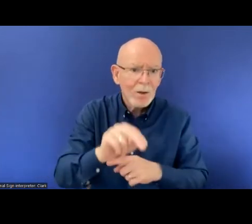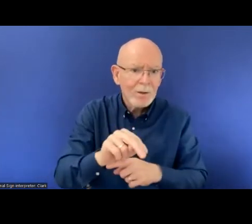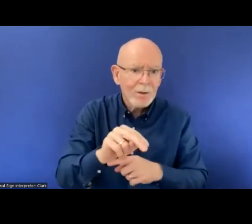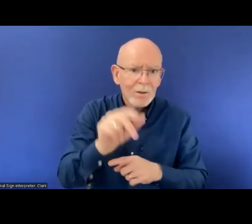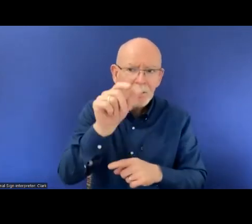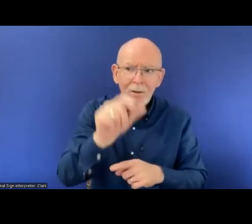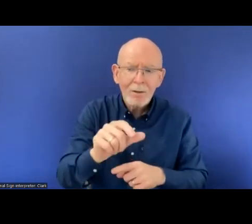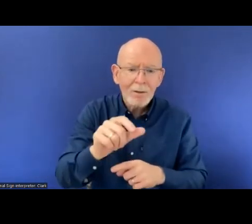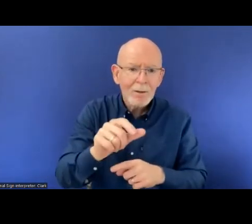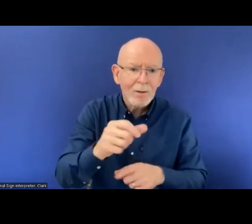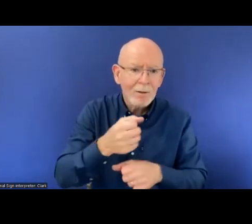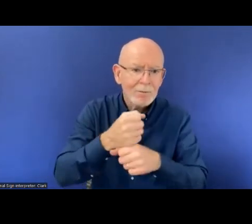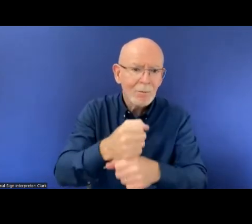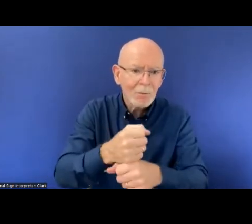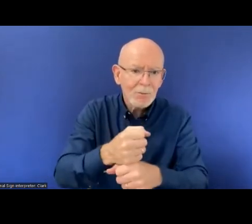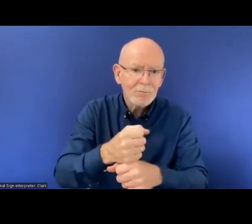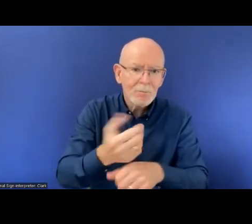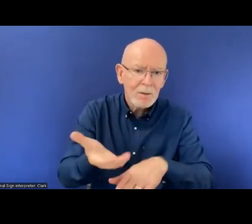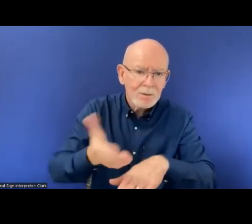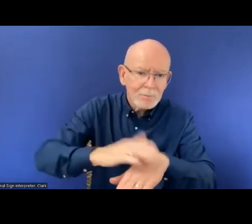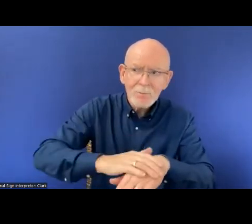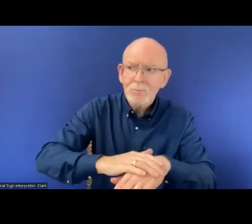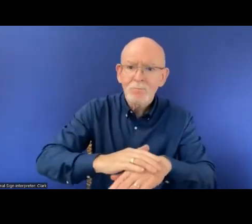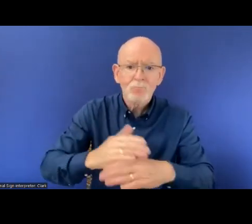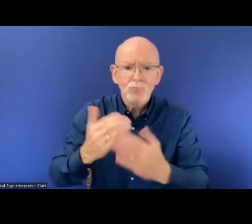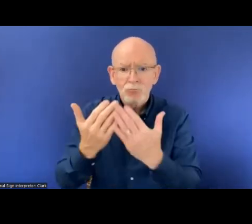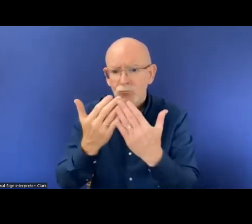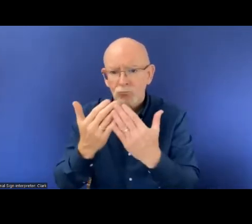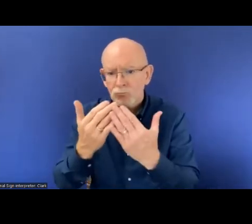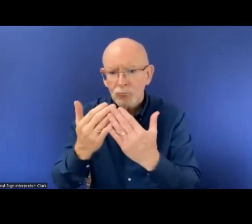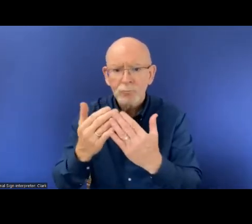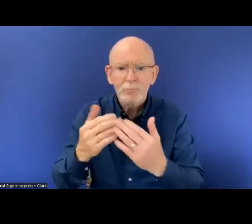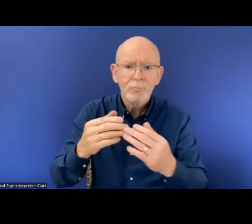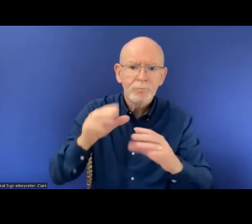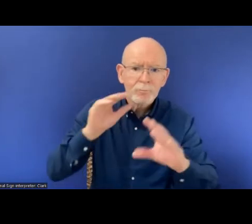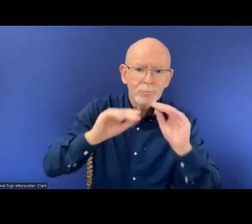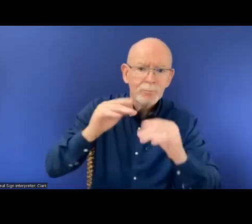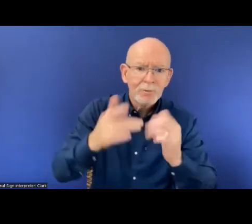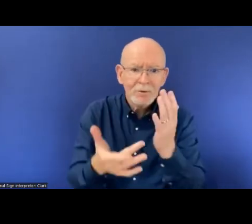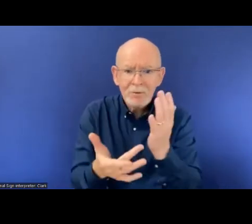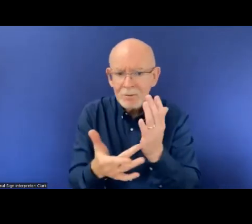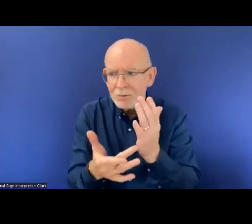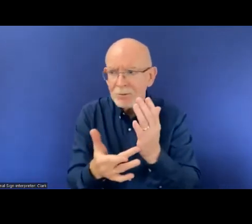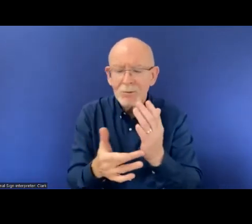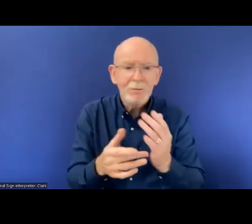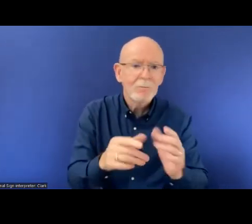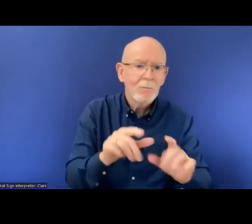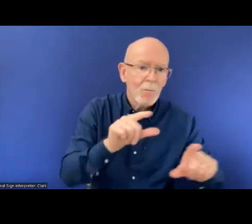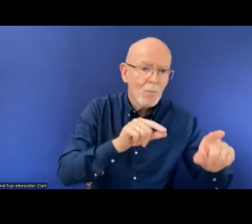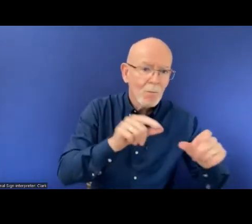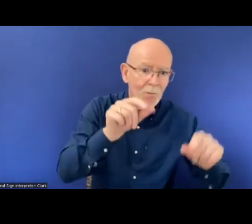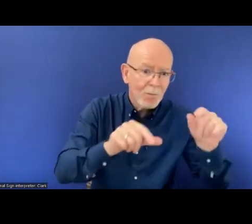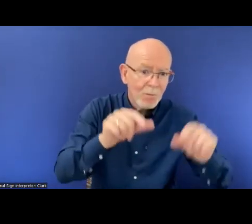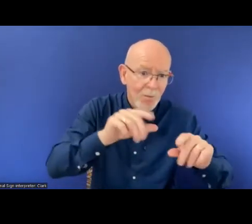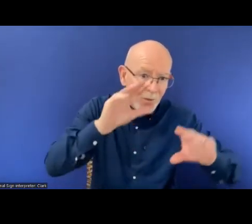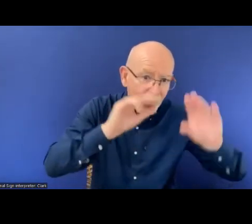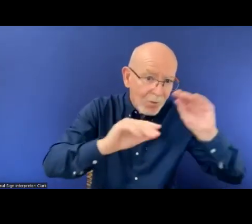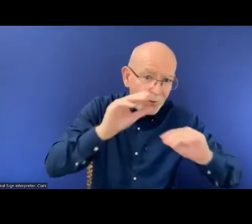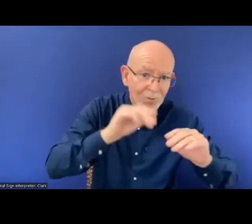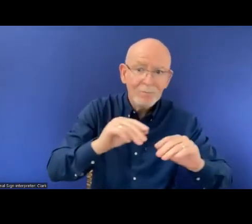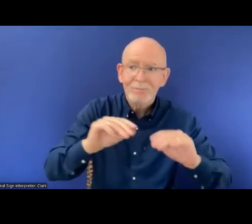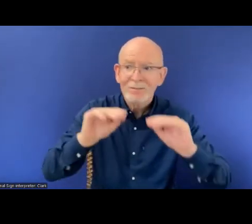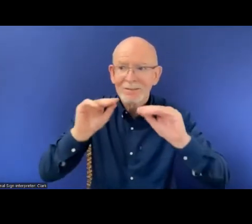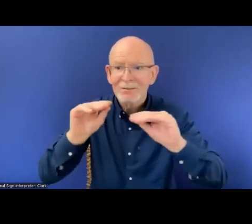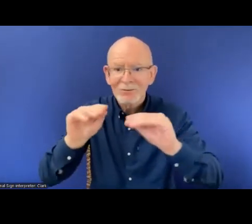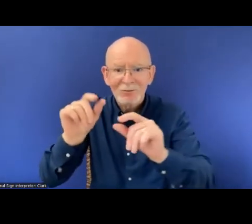and particularly to accelerate progress on that 2030 agenda. Why does this matter? Well,